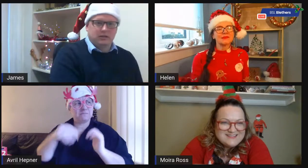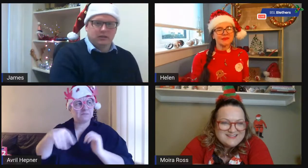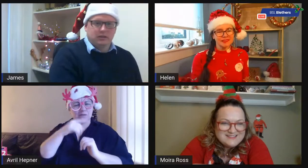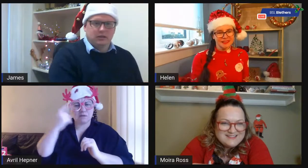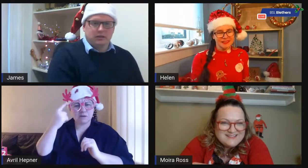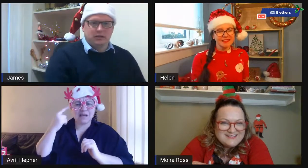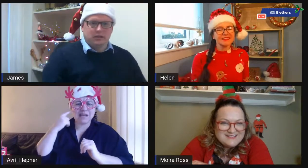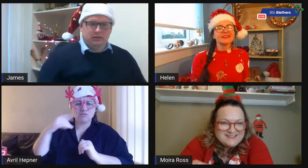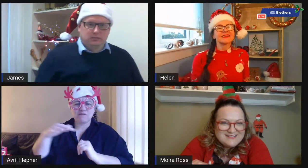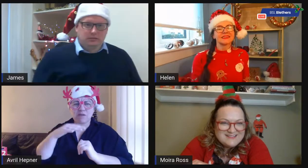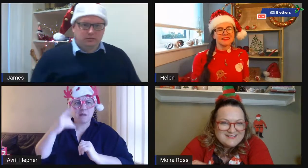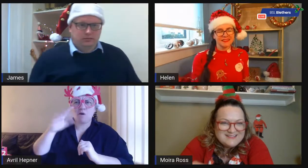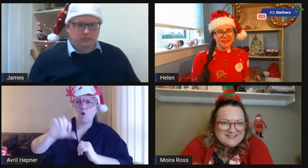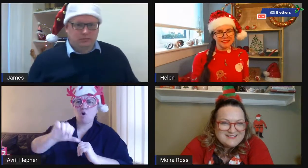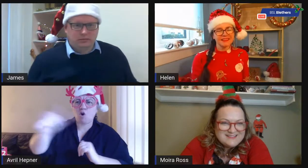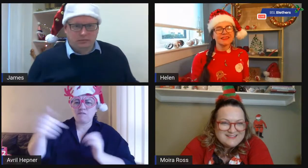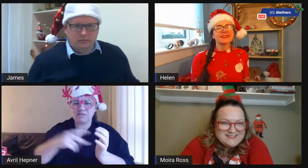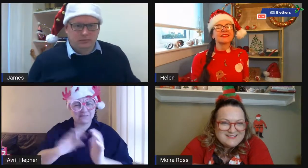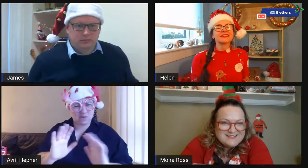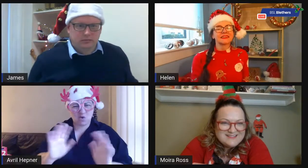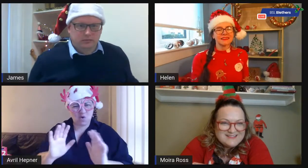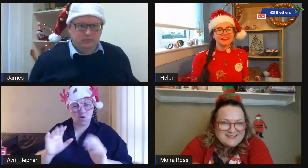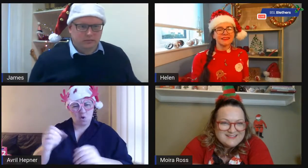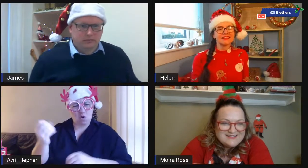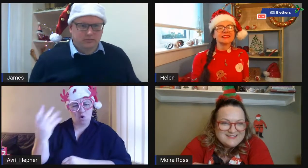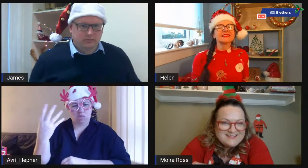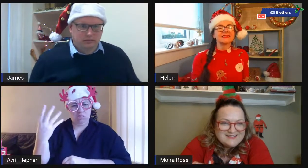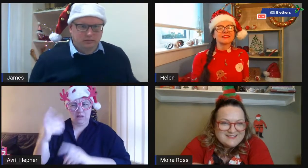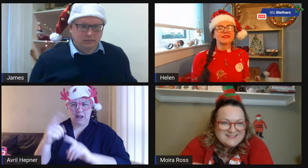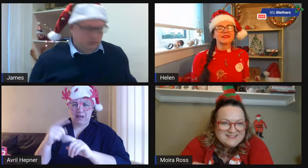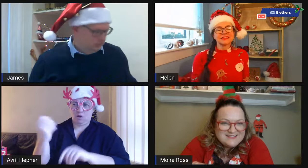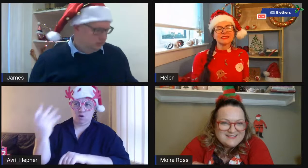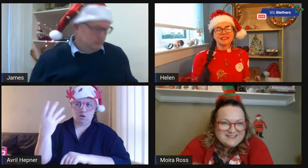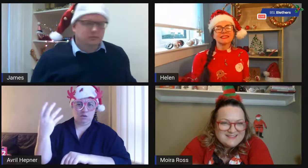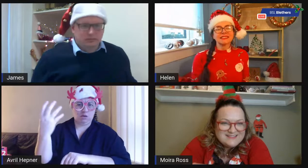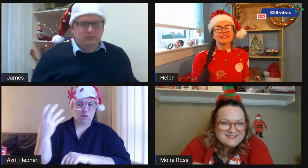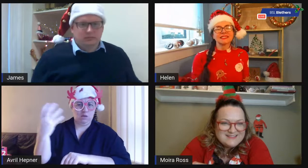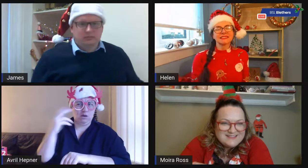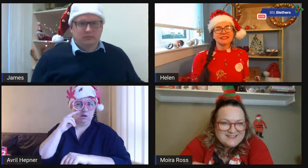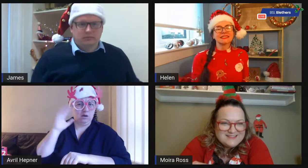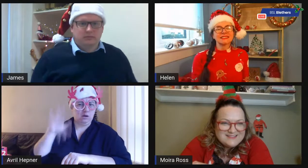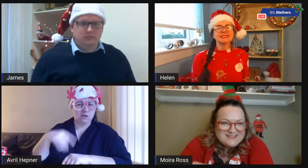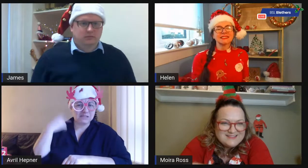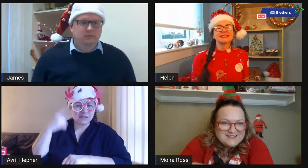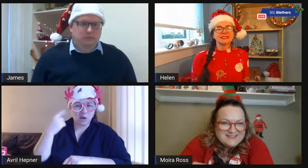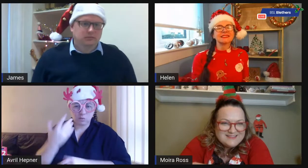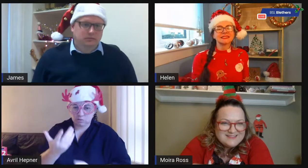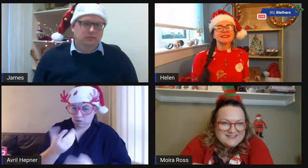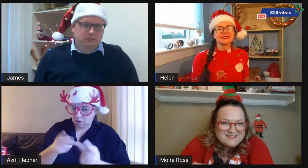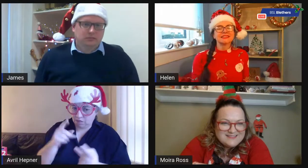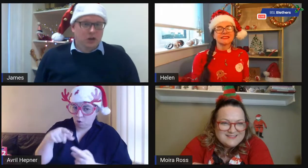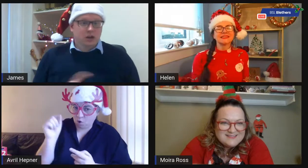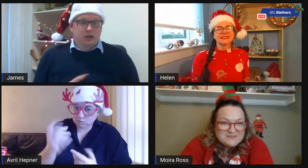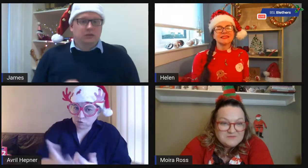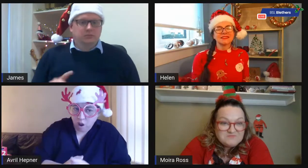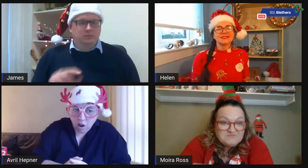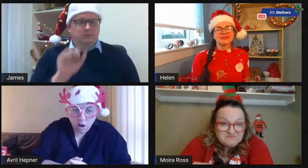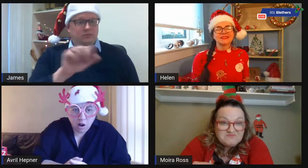So, and maybe that's another tip, that, don't turn the television off, keep it on, but turn the sound off. It